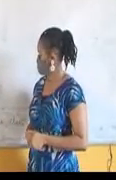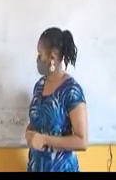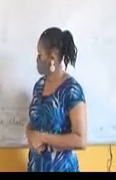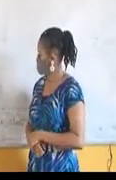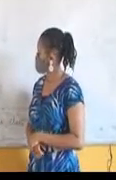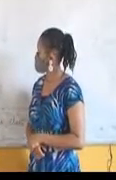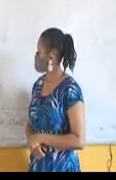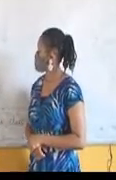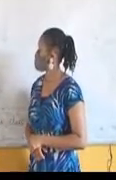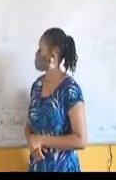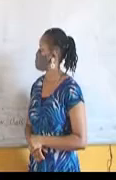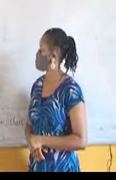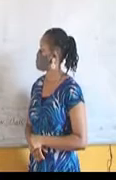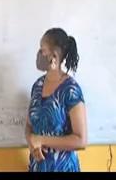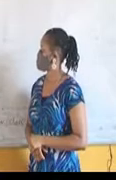30,